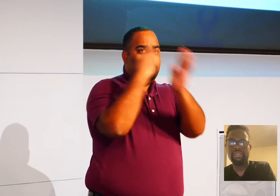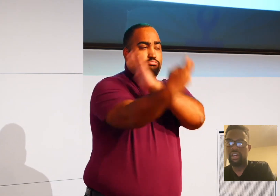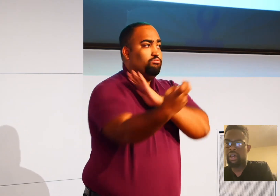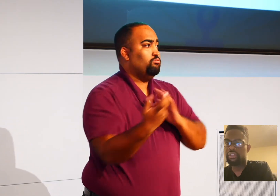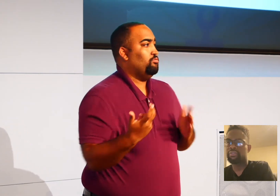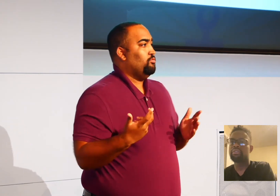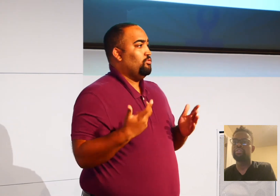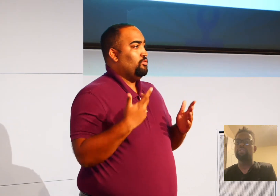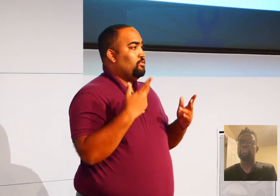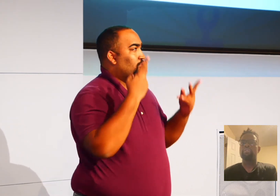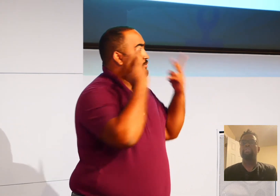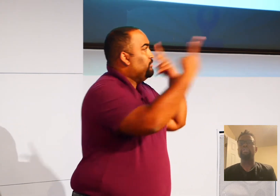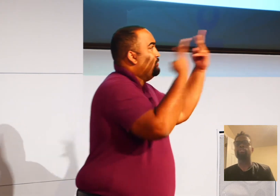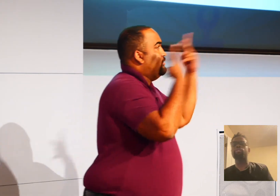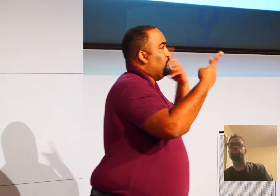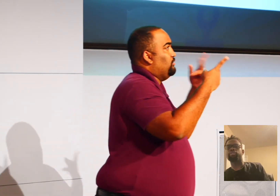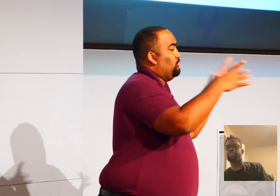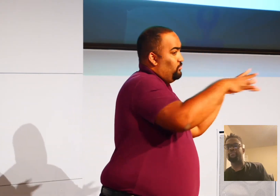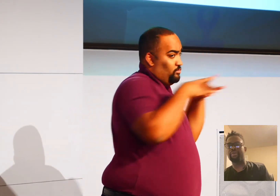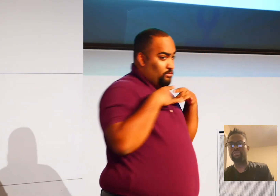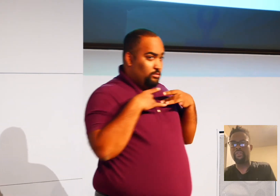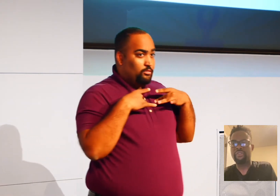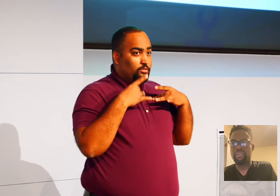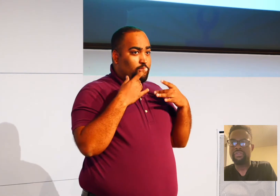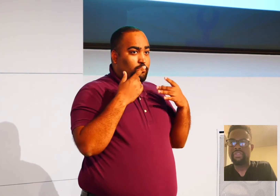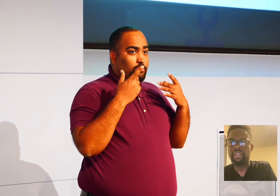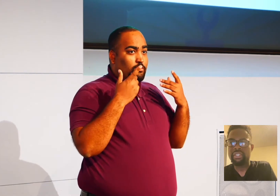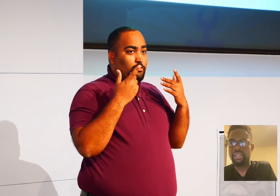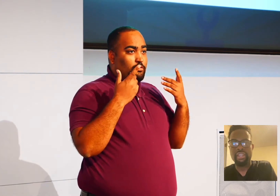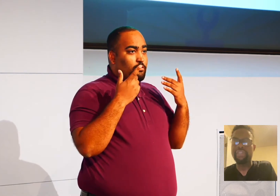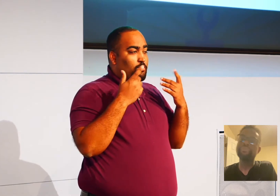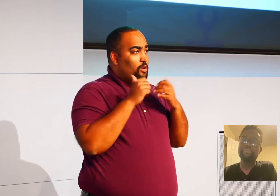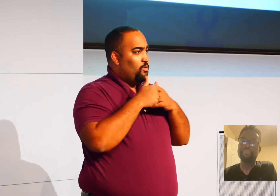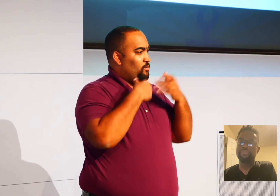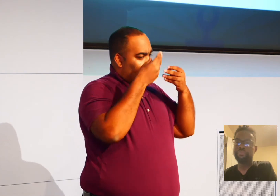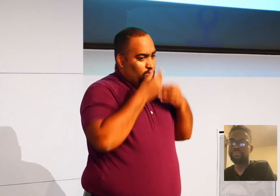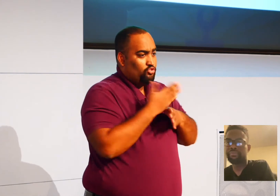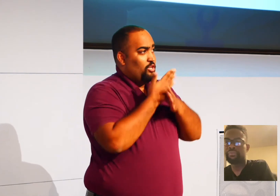taught. It's the culture that you've been through, everything you've seen and taken in.